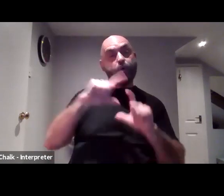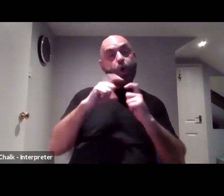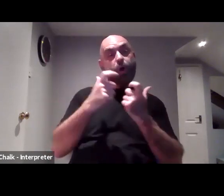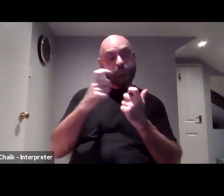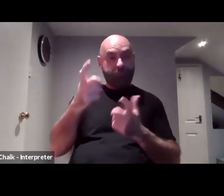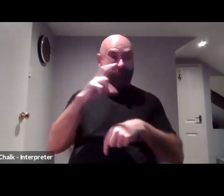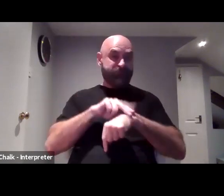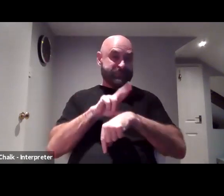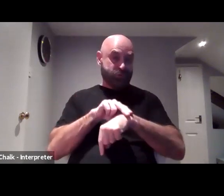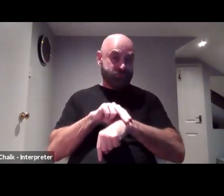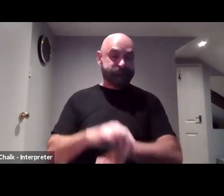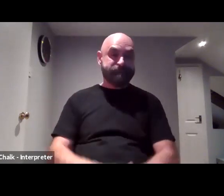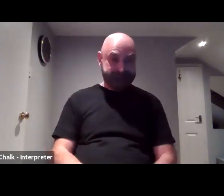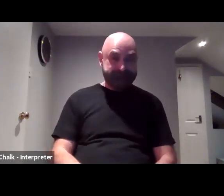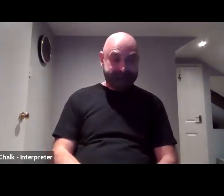Physicians.